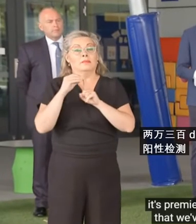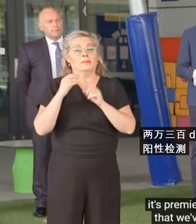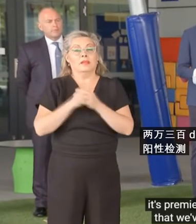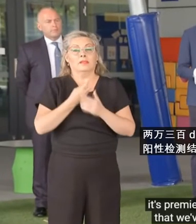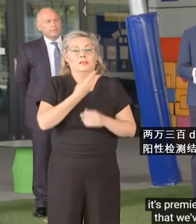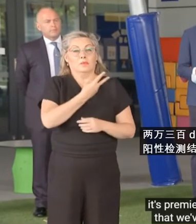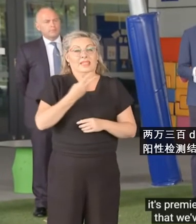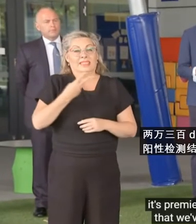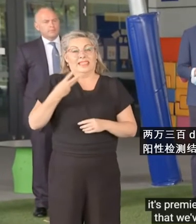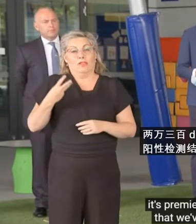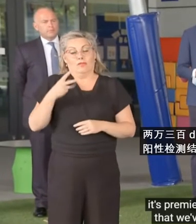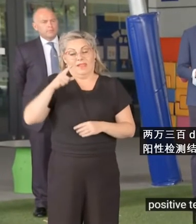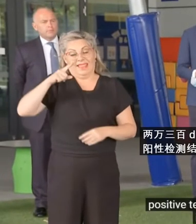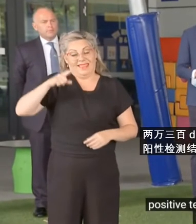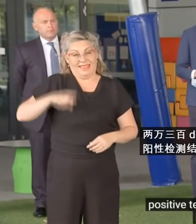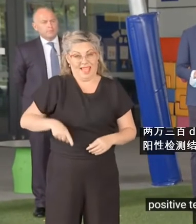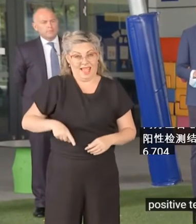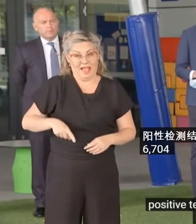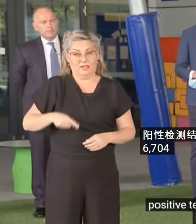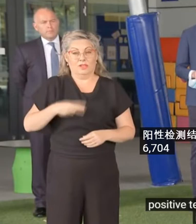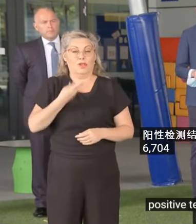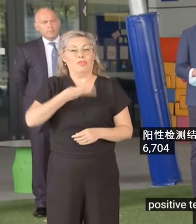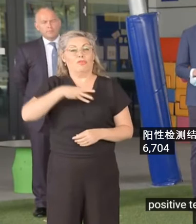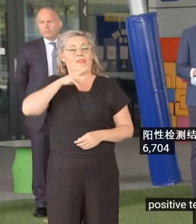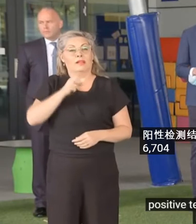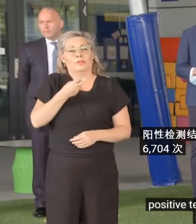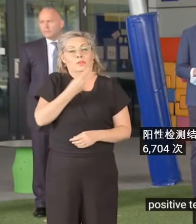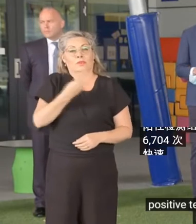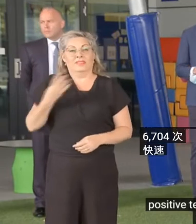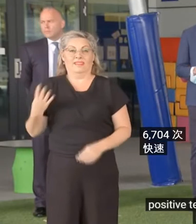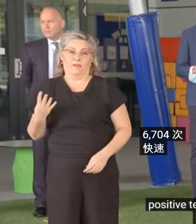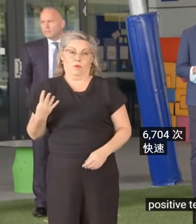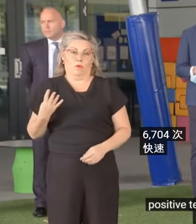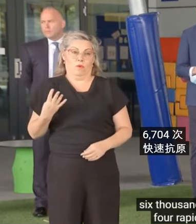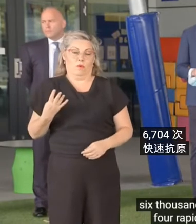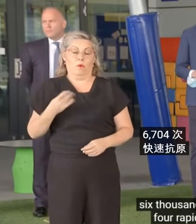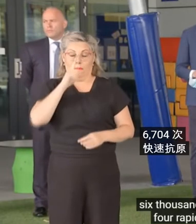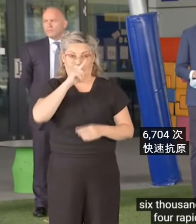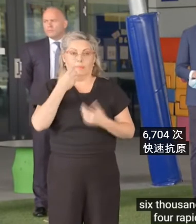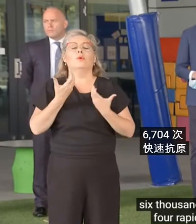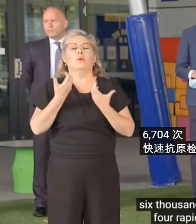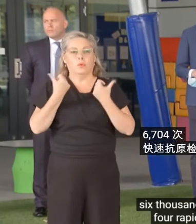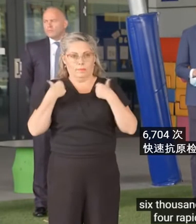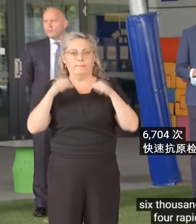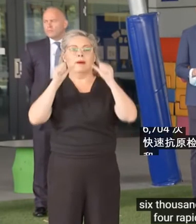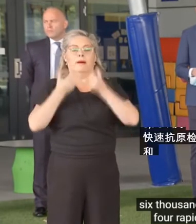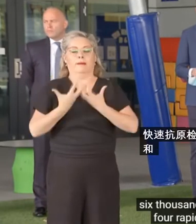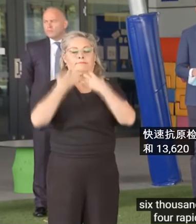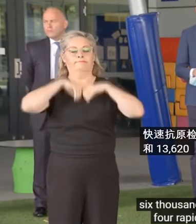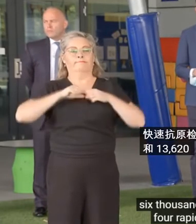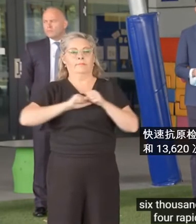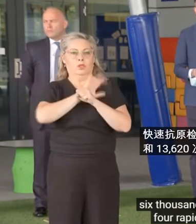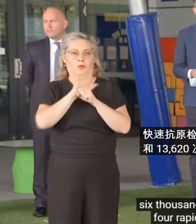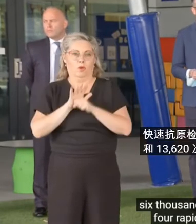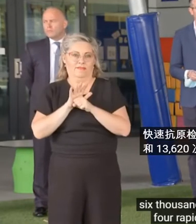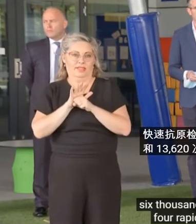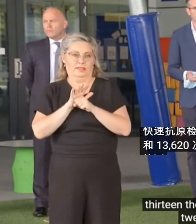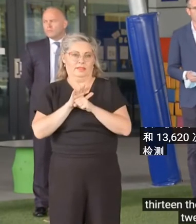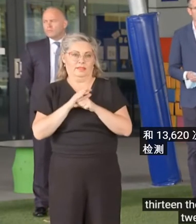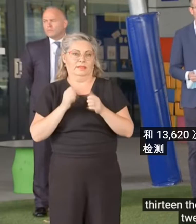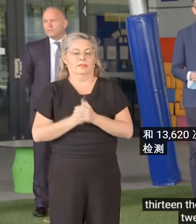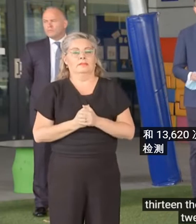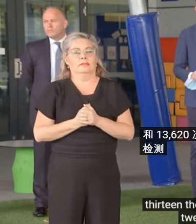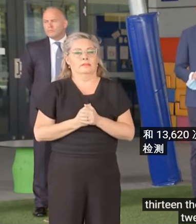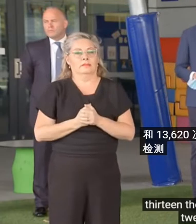20,324 positive test results returned, including 6,704 rapid antigen tests and 13,620